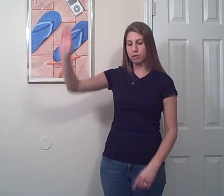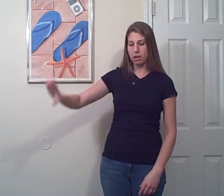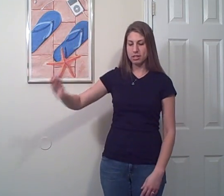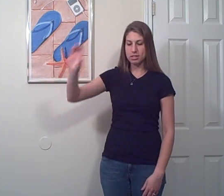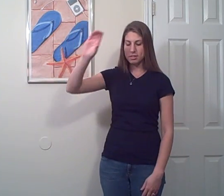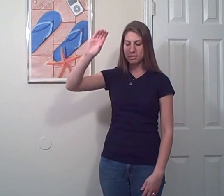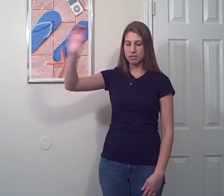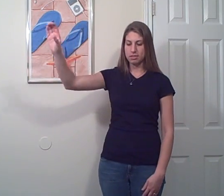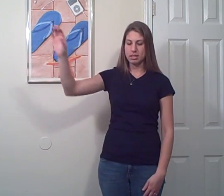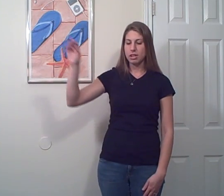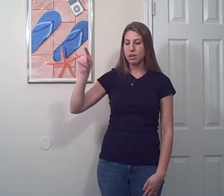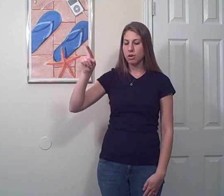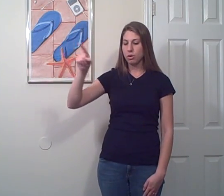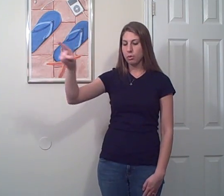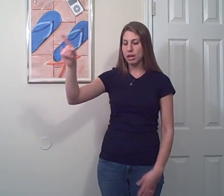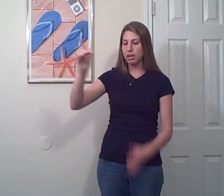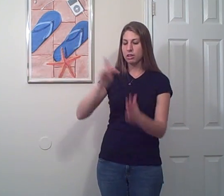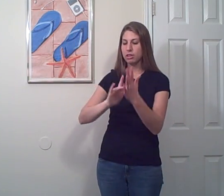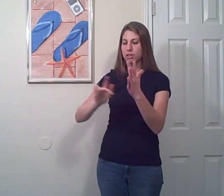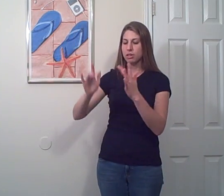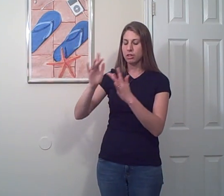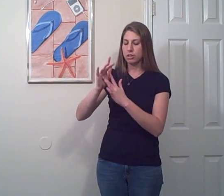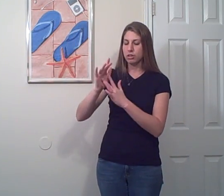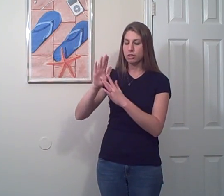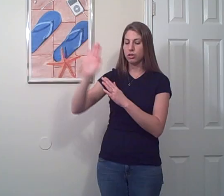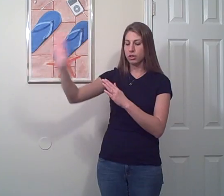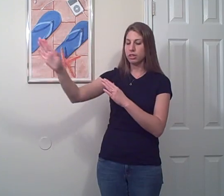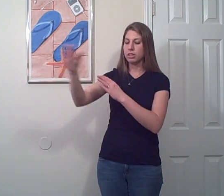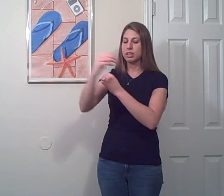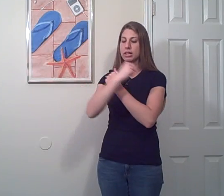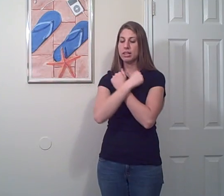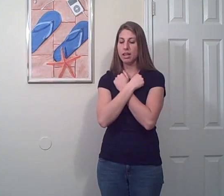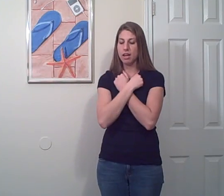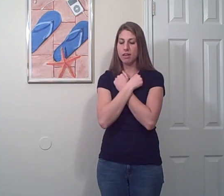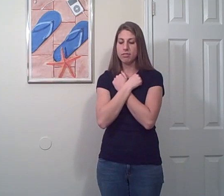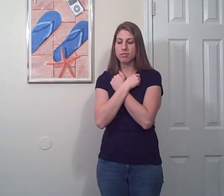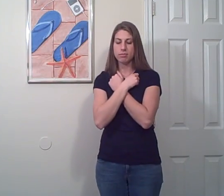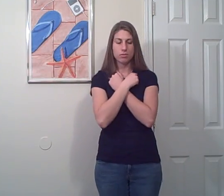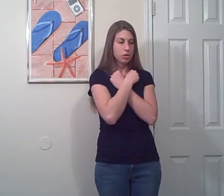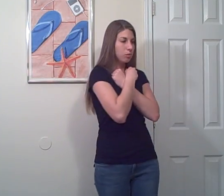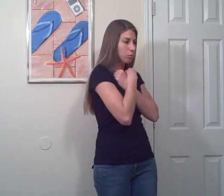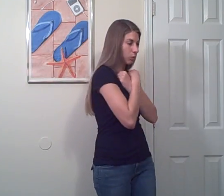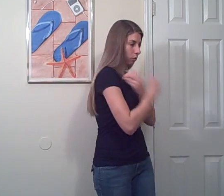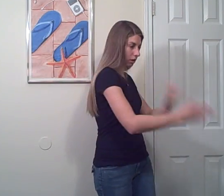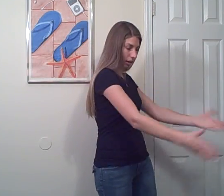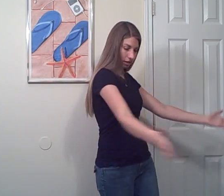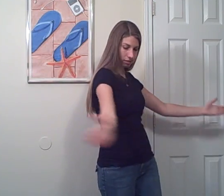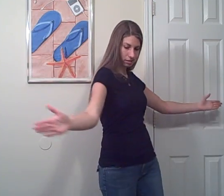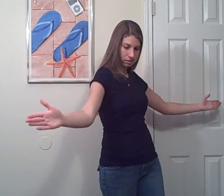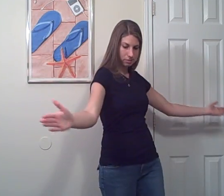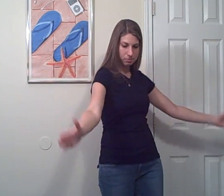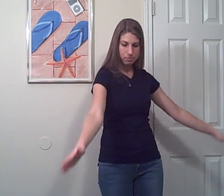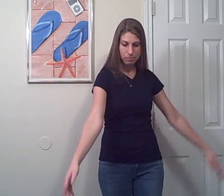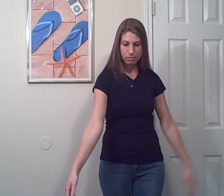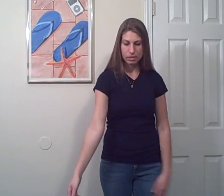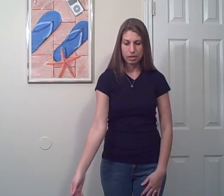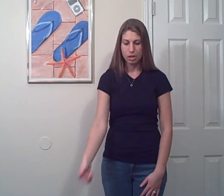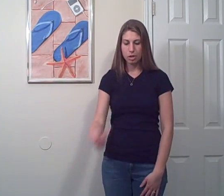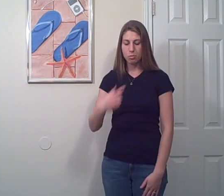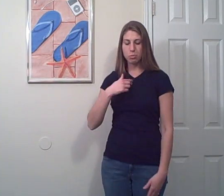cross where your love poured out. Bring